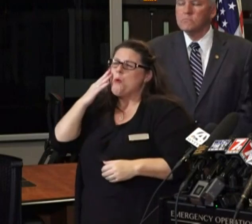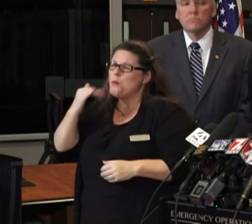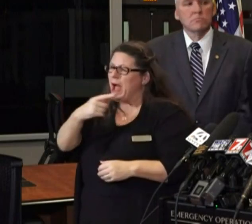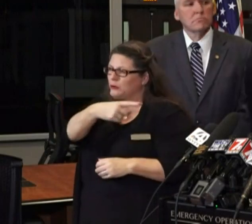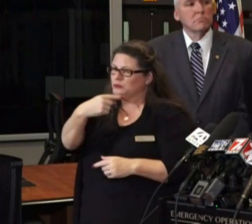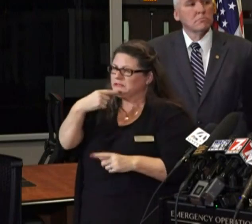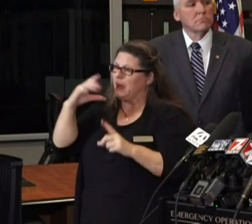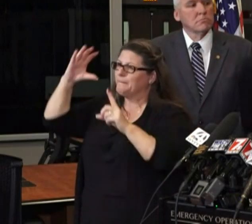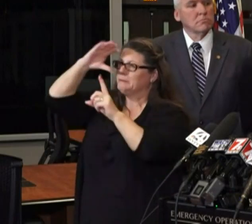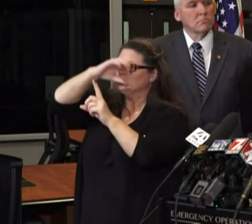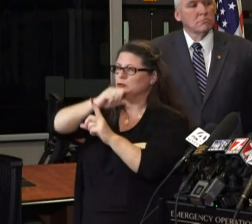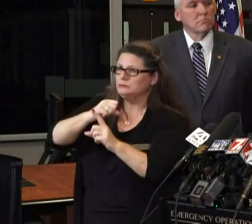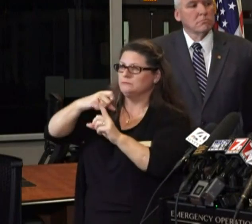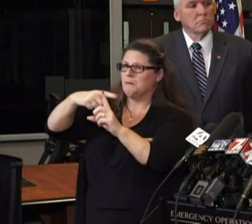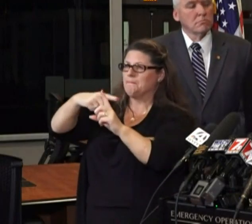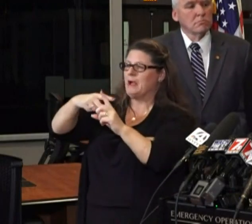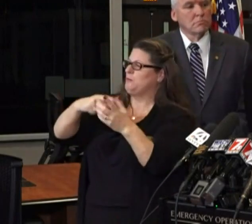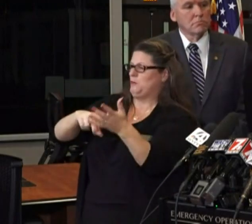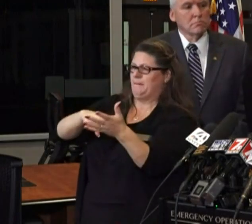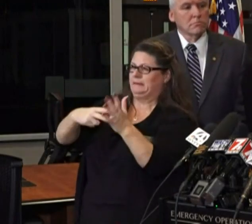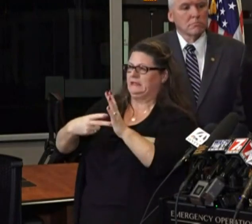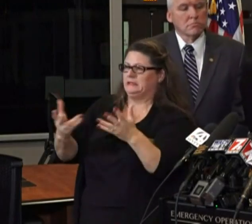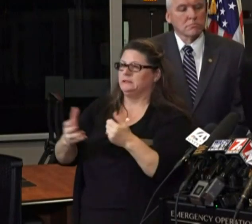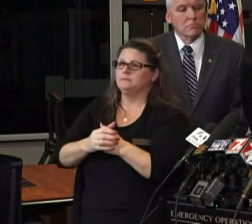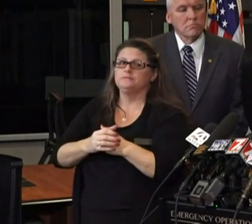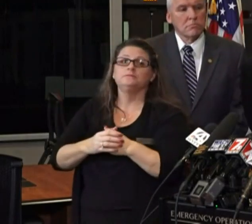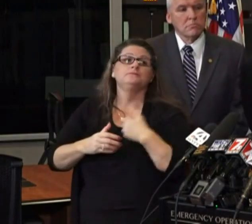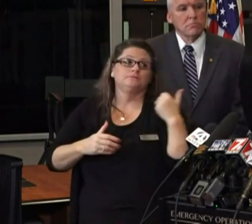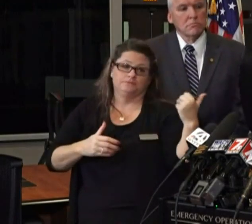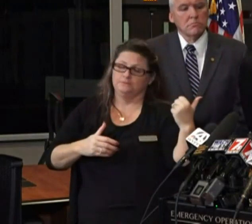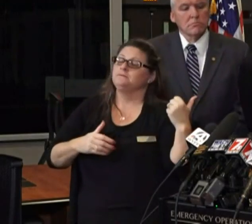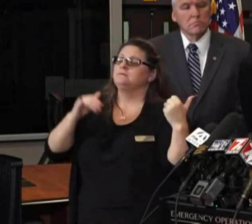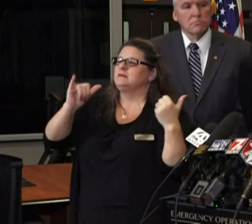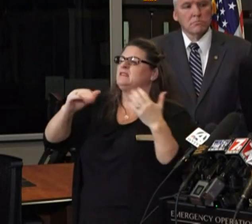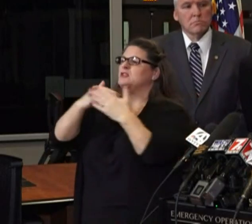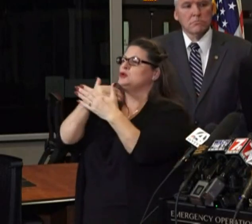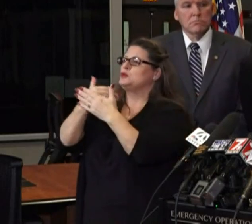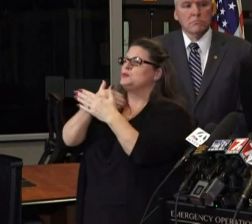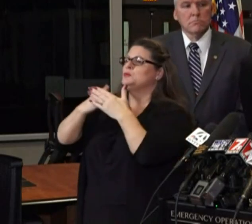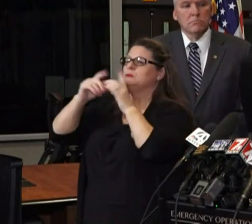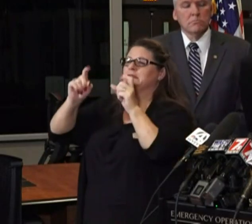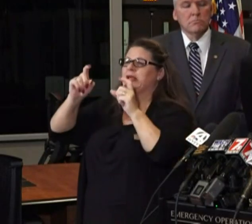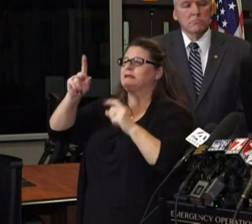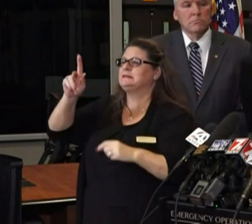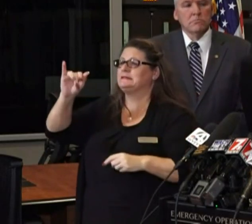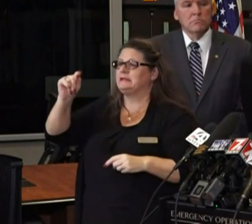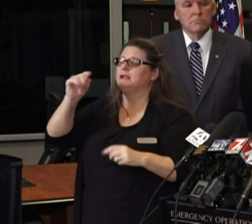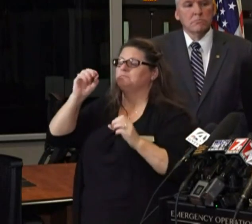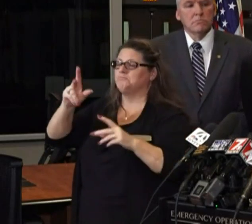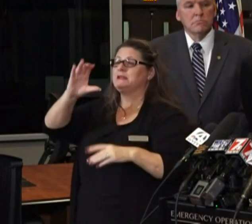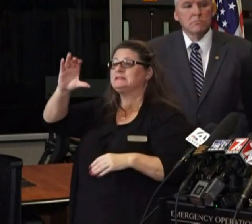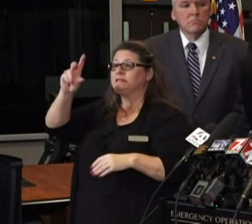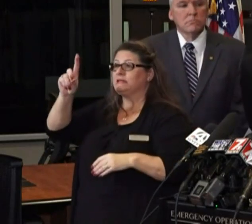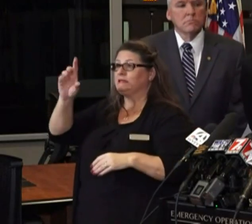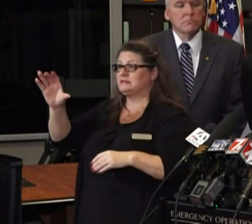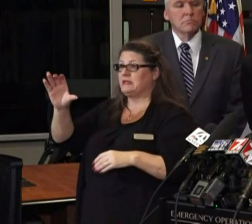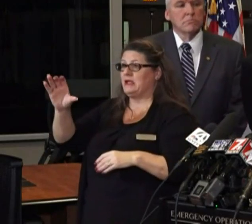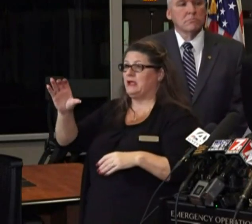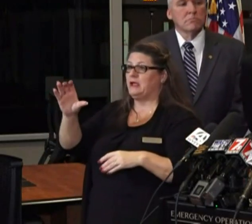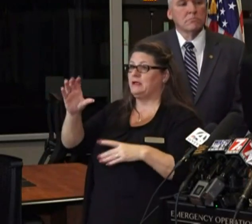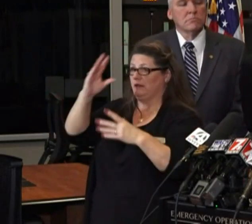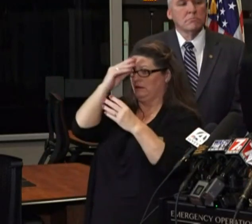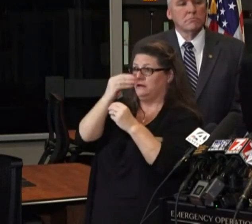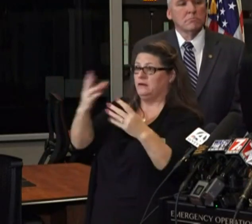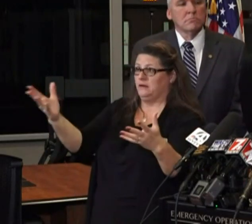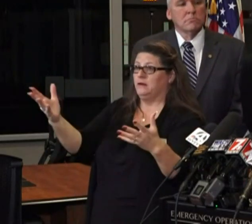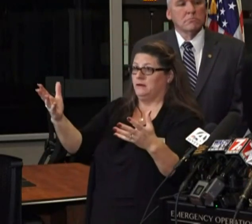at this time? That has to do with the introduction of a new test kit. The CDC released the